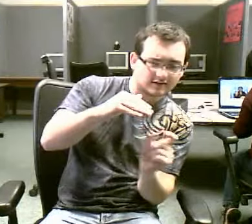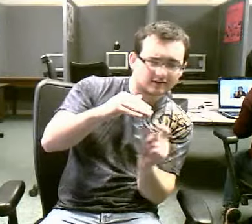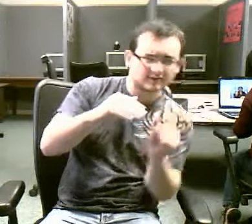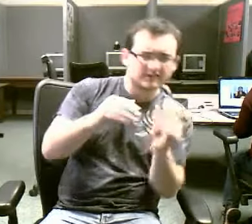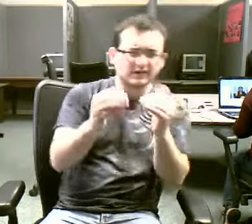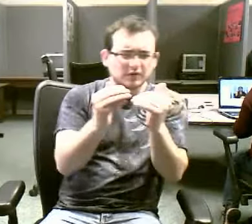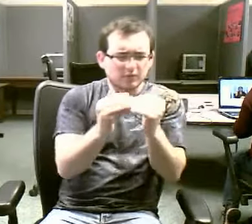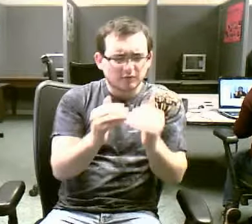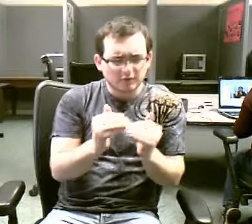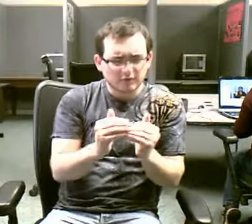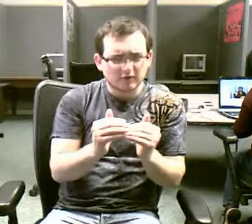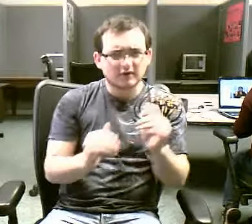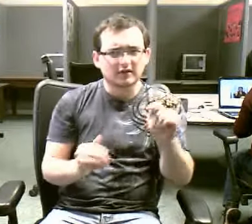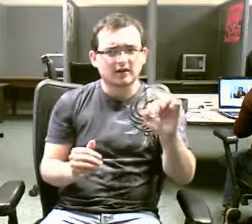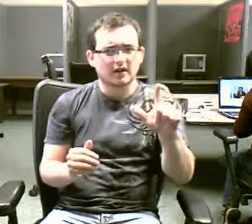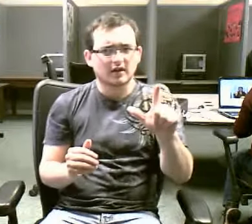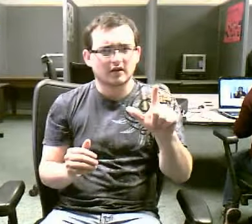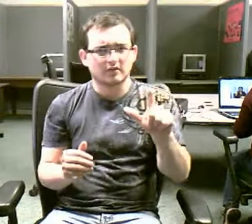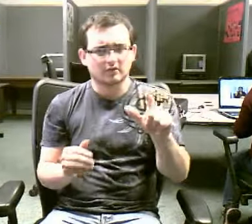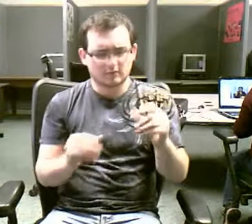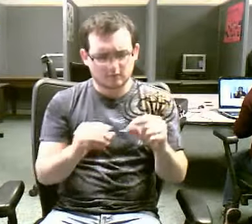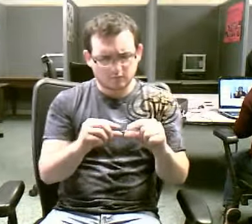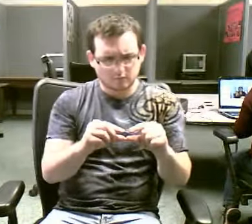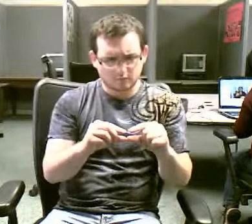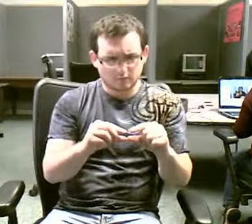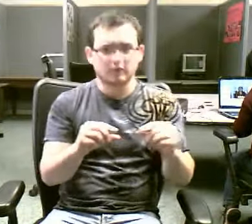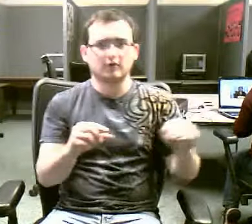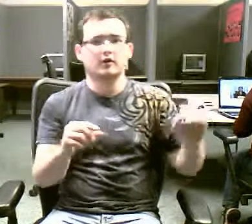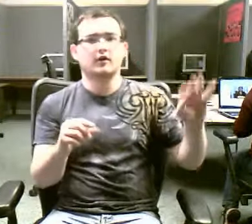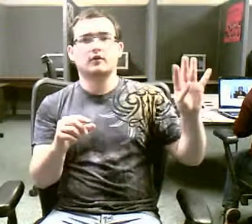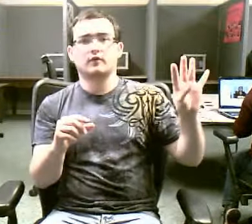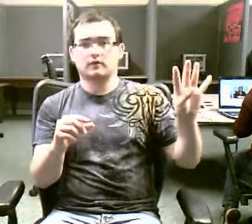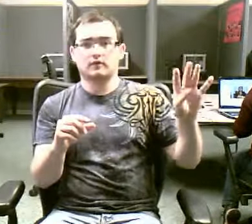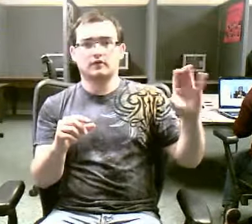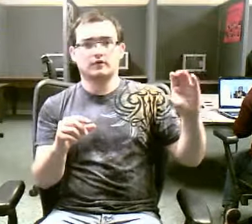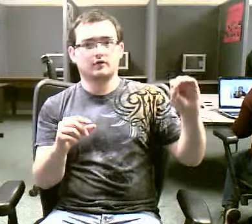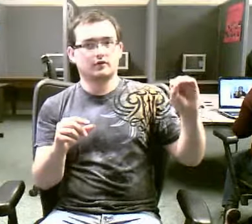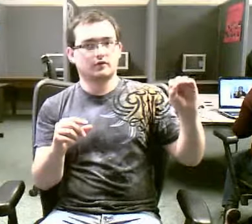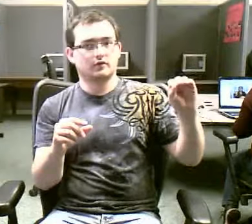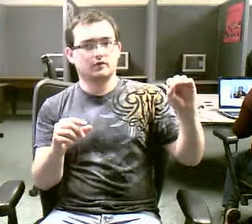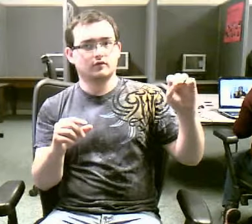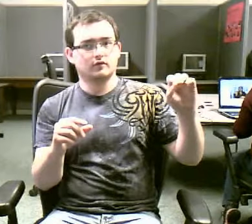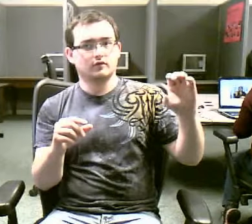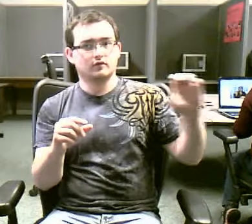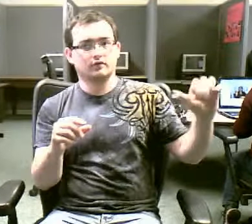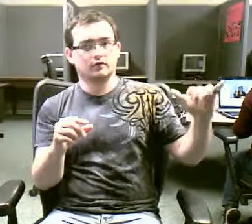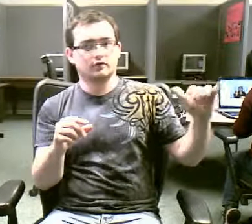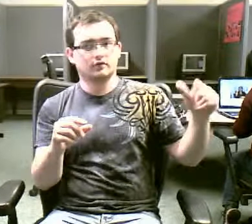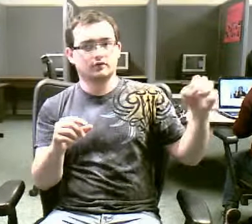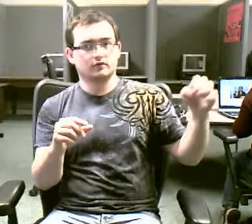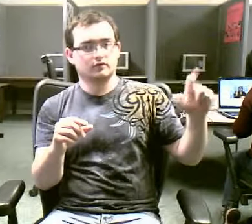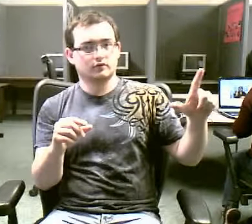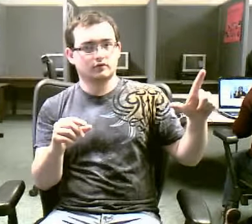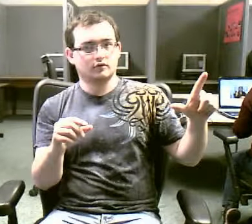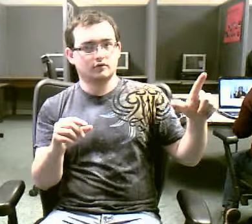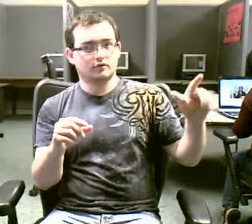single bone. The 4 coccygeal bones are fused together as